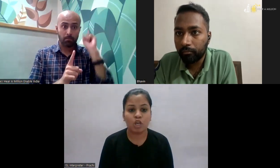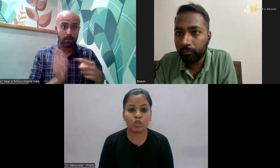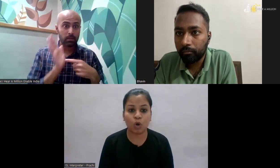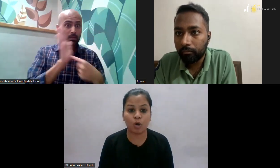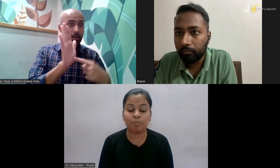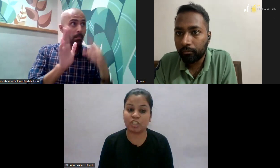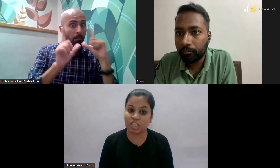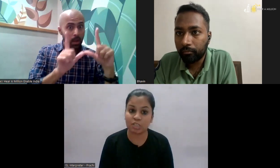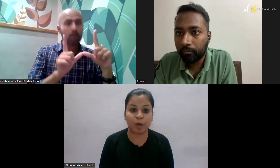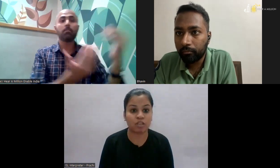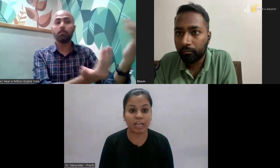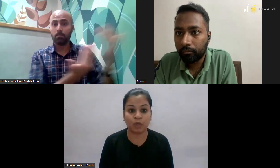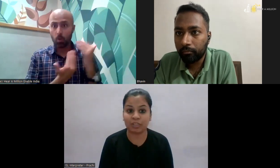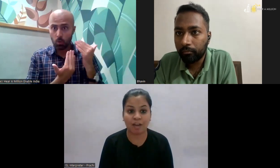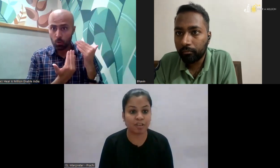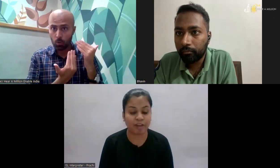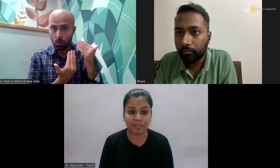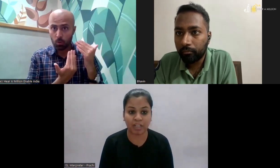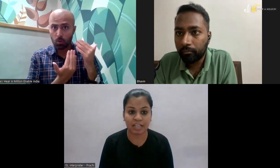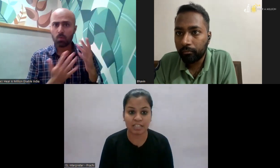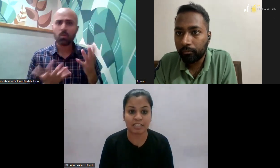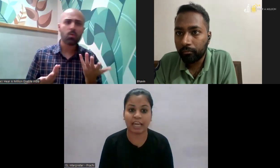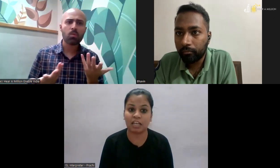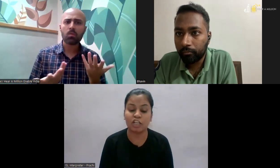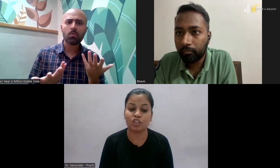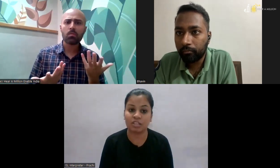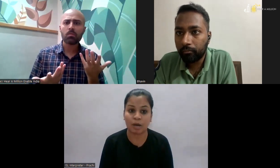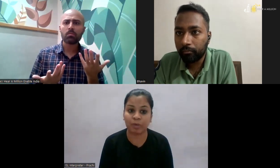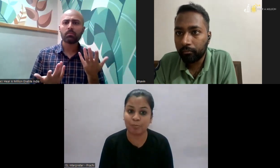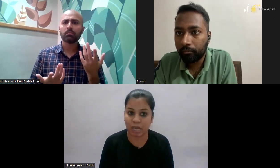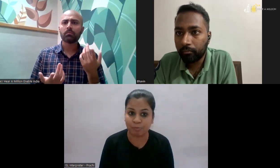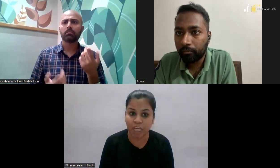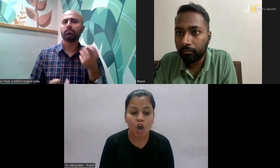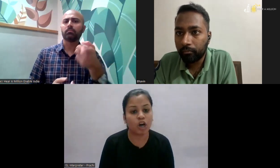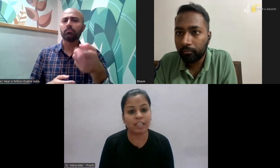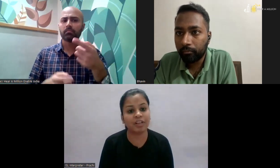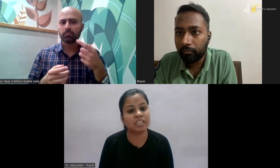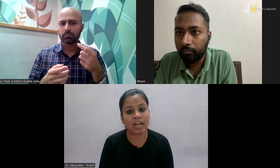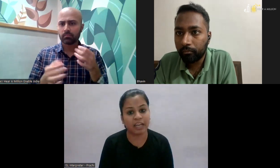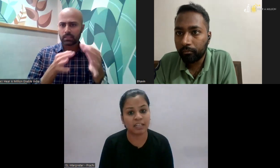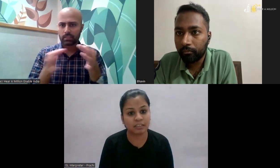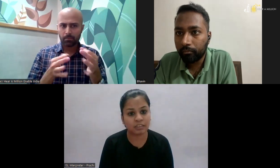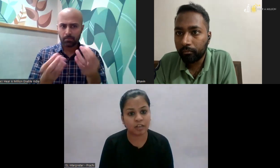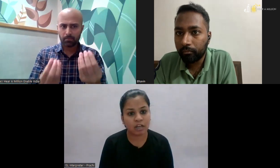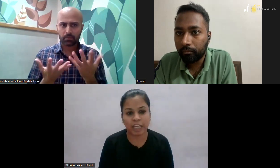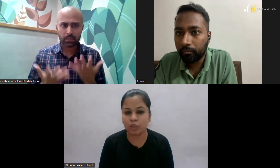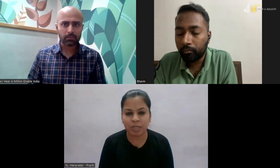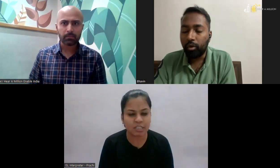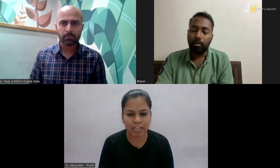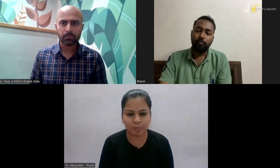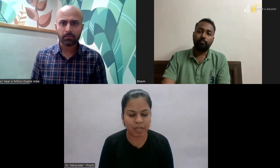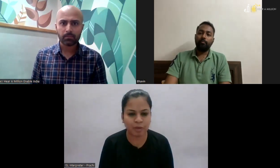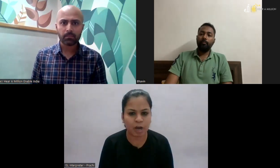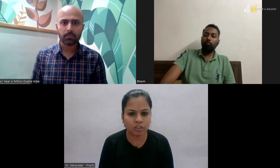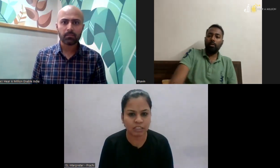time. So just because I don't have a driving license, can the insurance company pay me or they will deny this? Can you